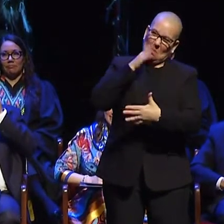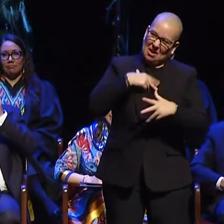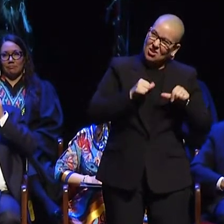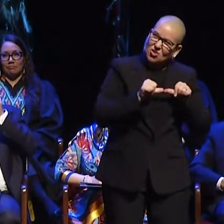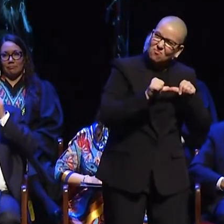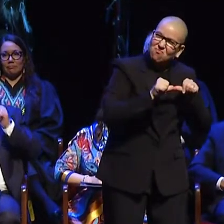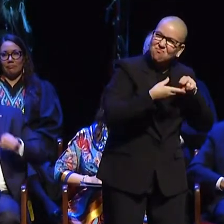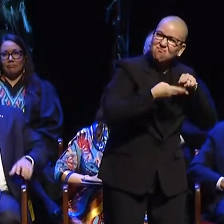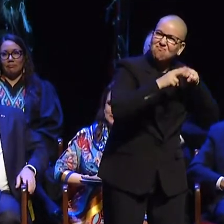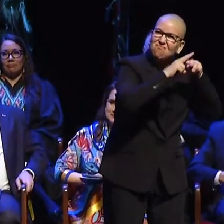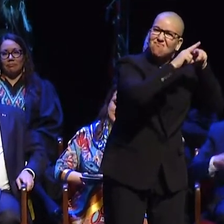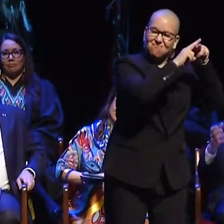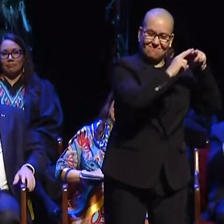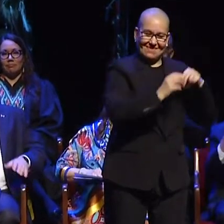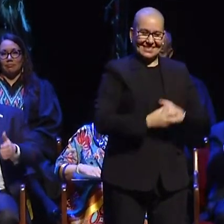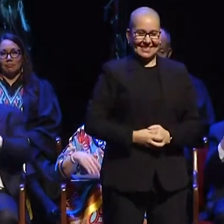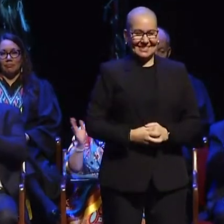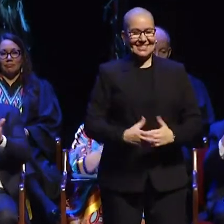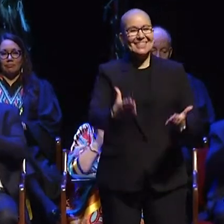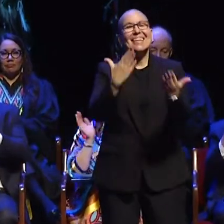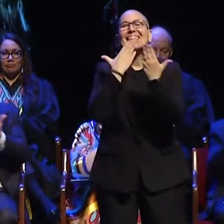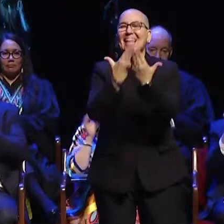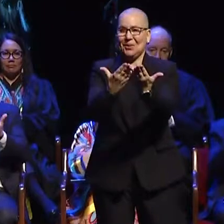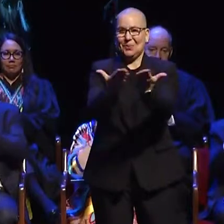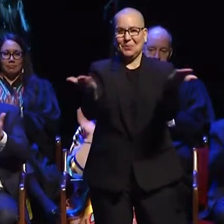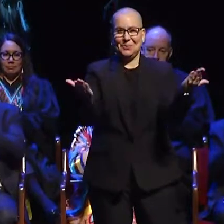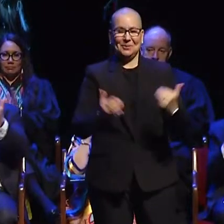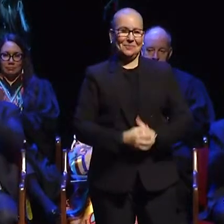before. Thank you.